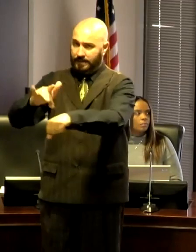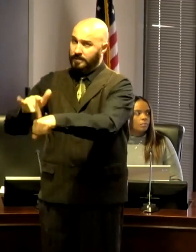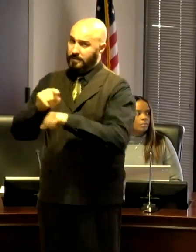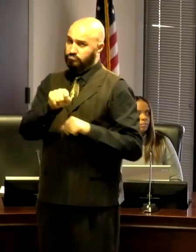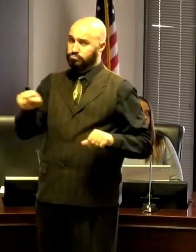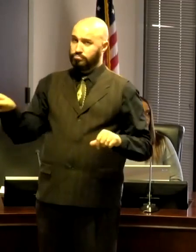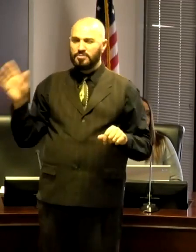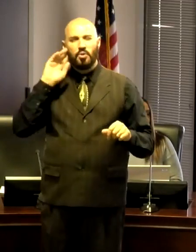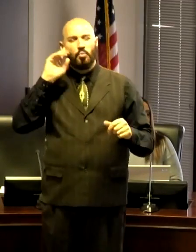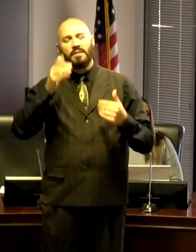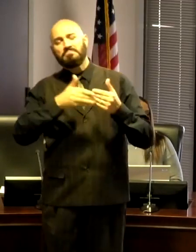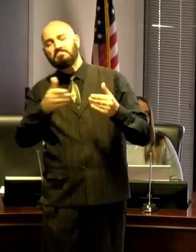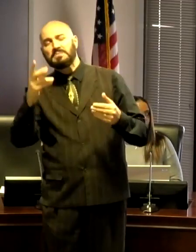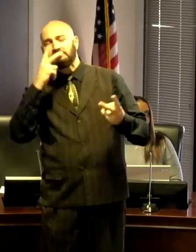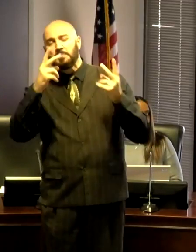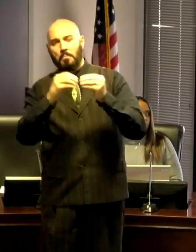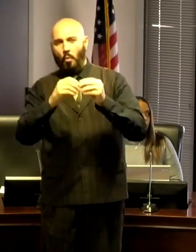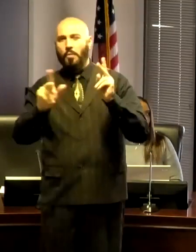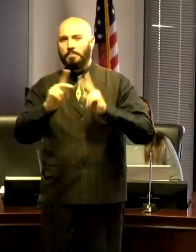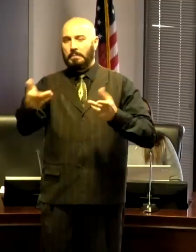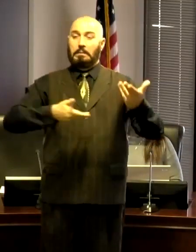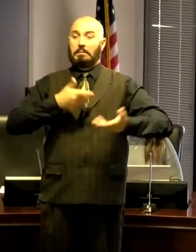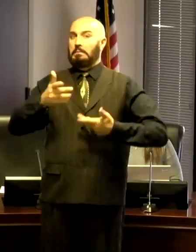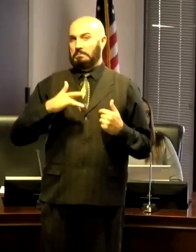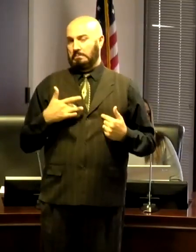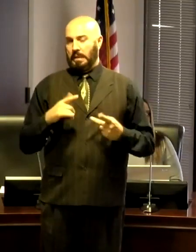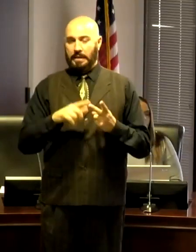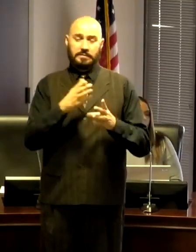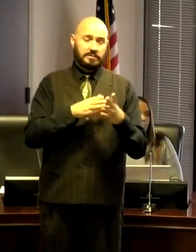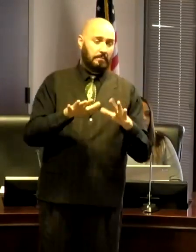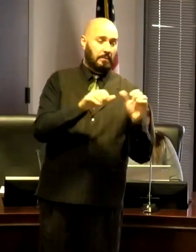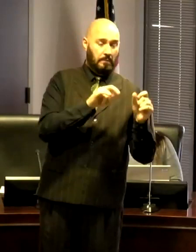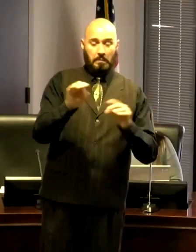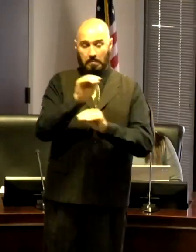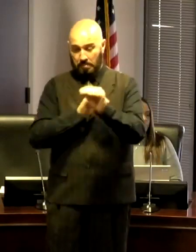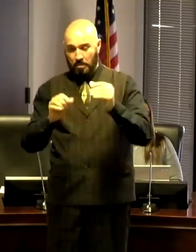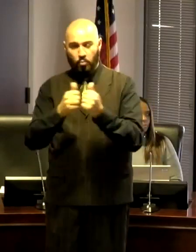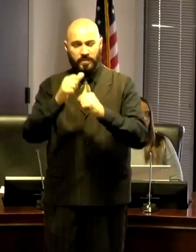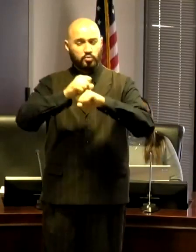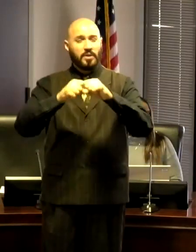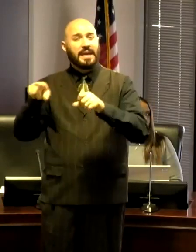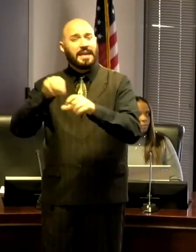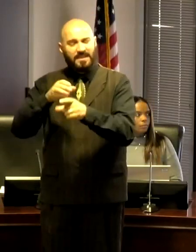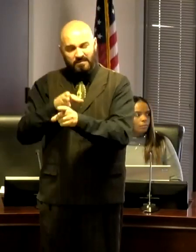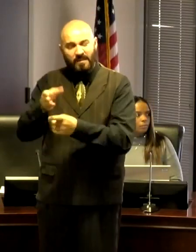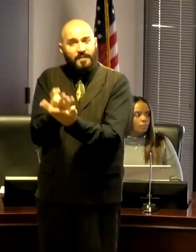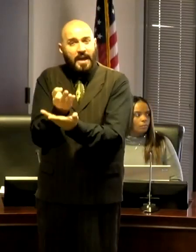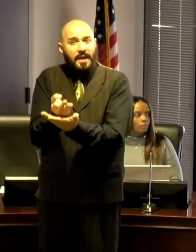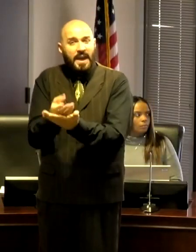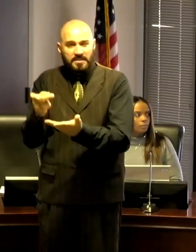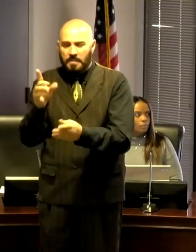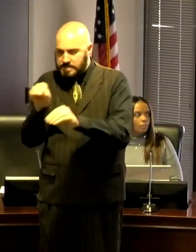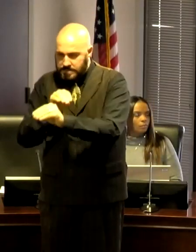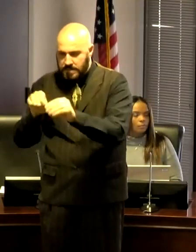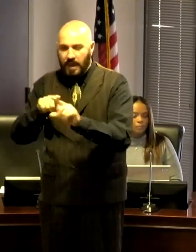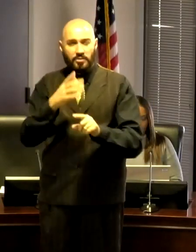you'll hear more announcements and folks coming and going, looking at some potential restructuring in finance. And many of you may know that Rachel King, our